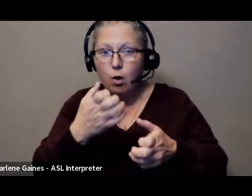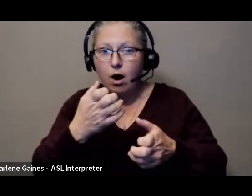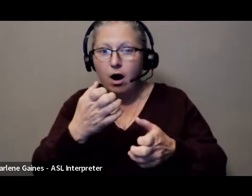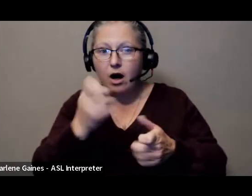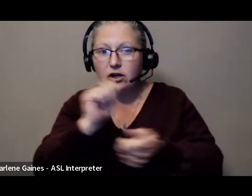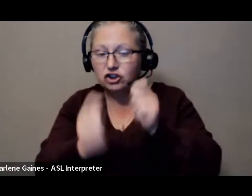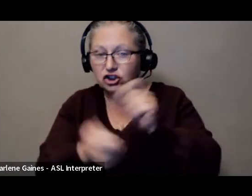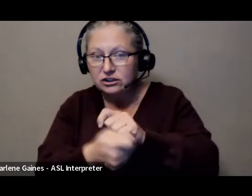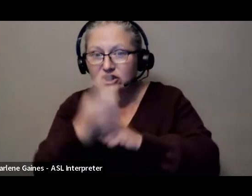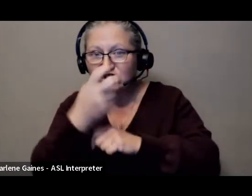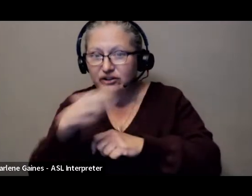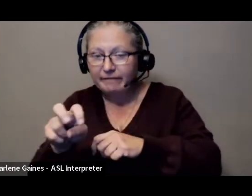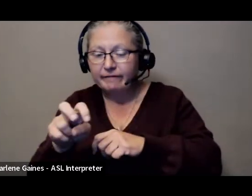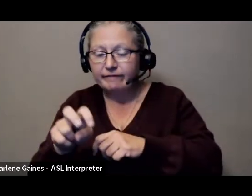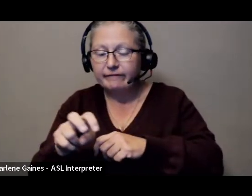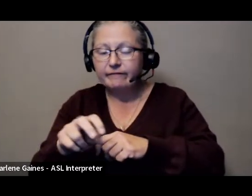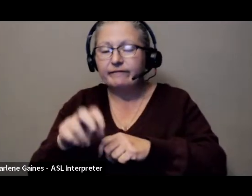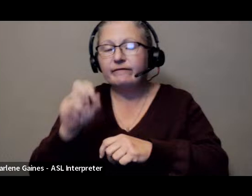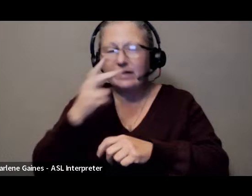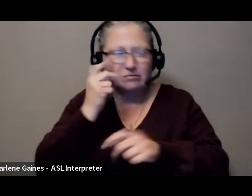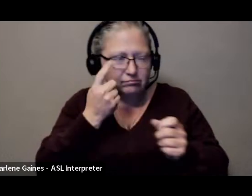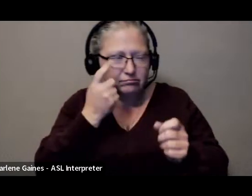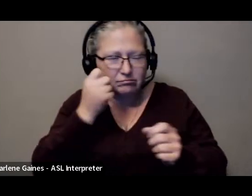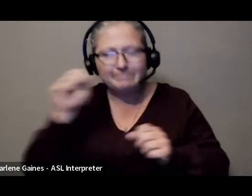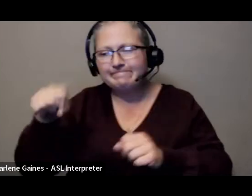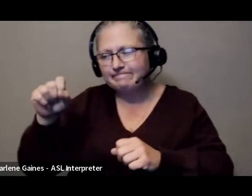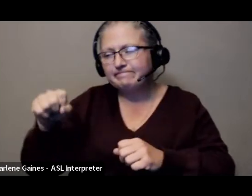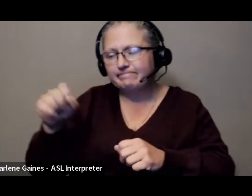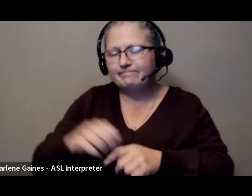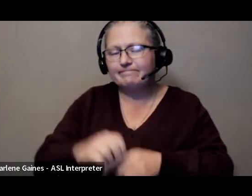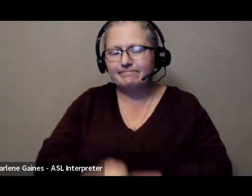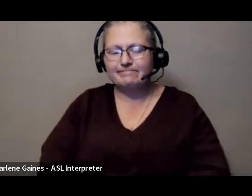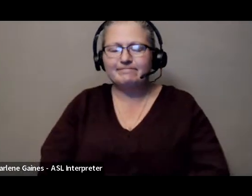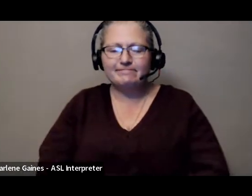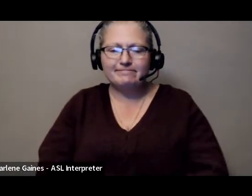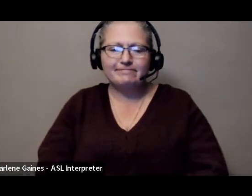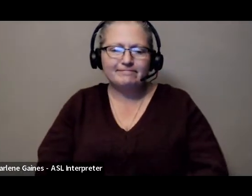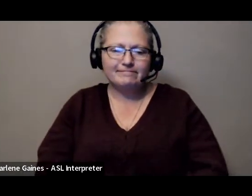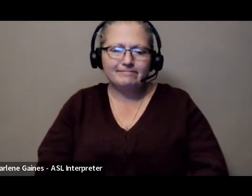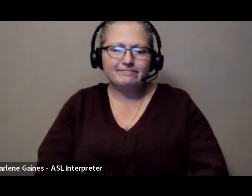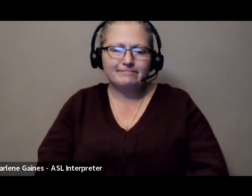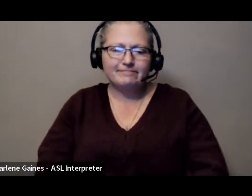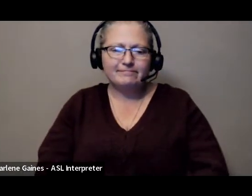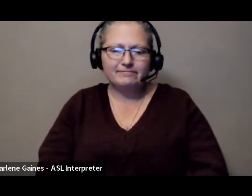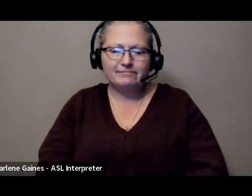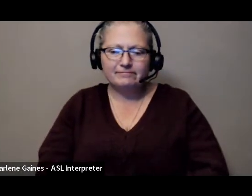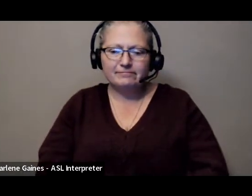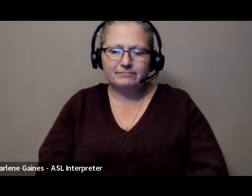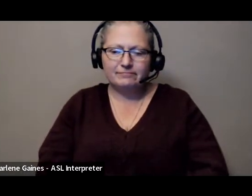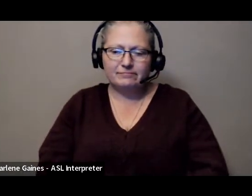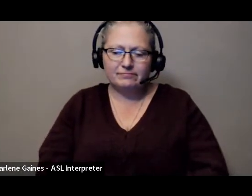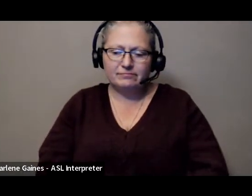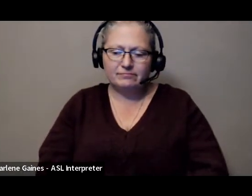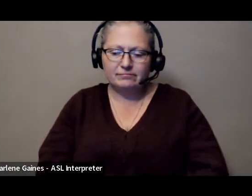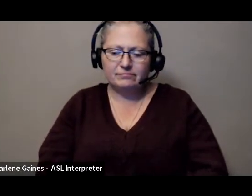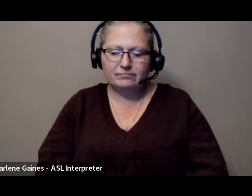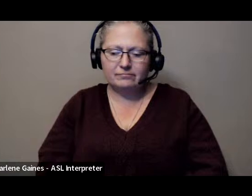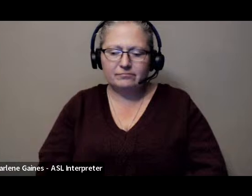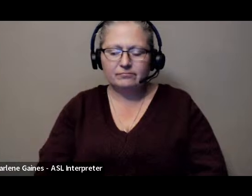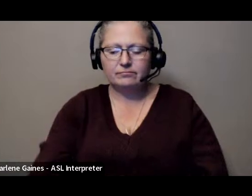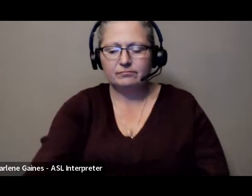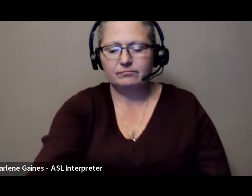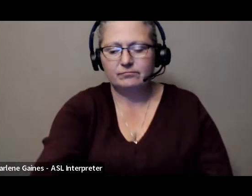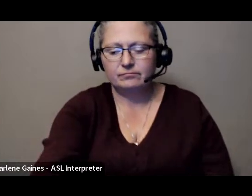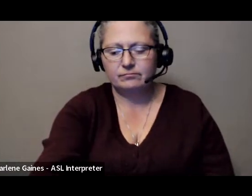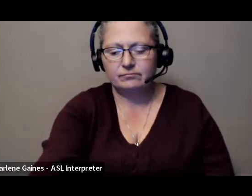shift. Okay. Do you Thank see what you. I'm saying? yes. Okay. Yeah. Yeah. Right. And